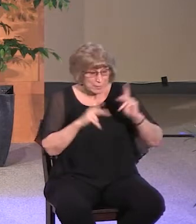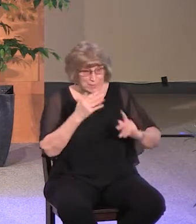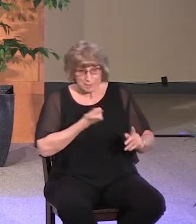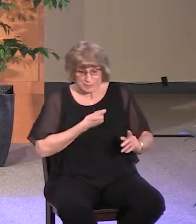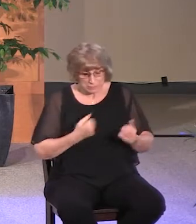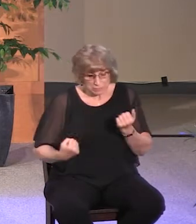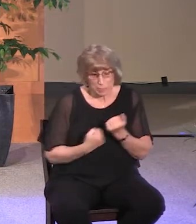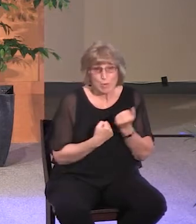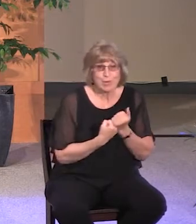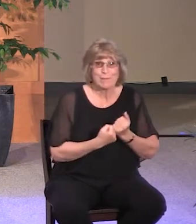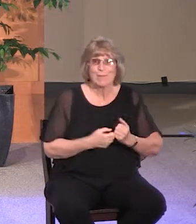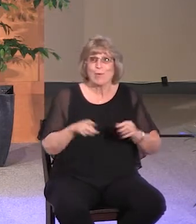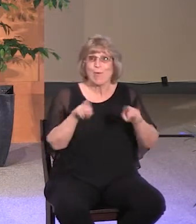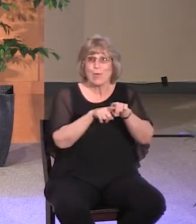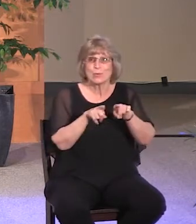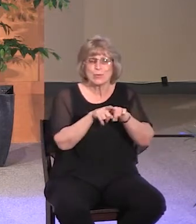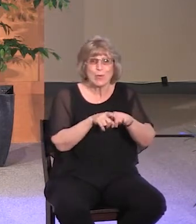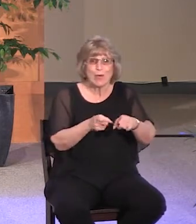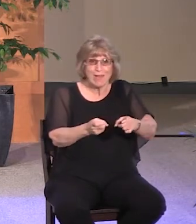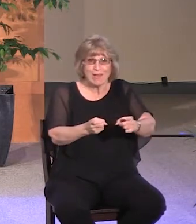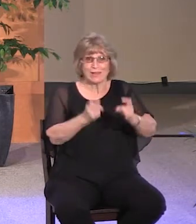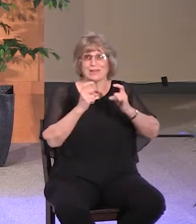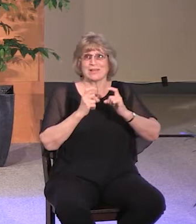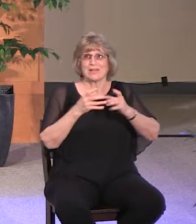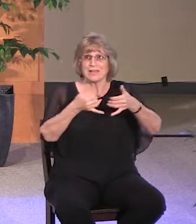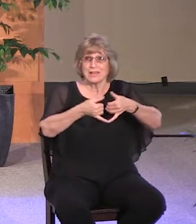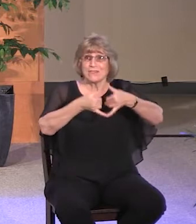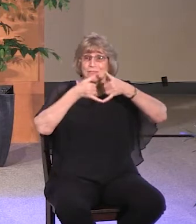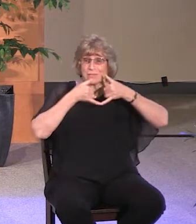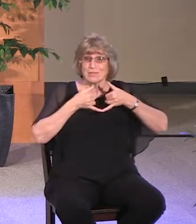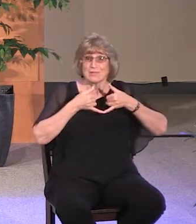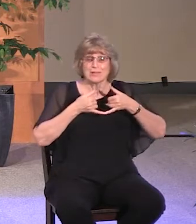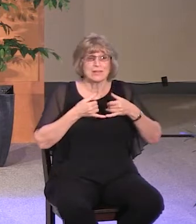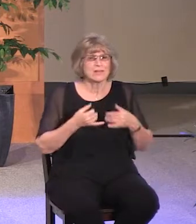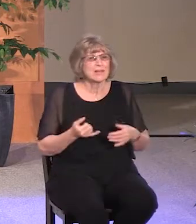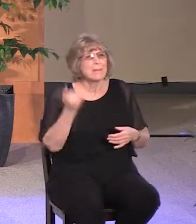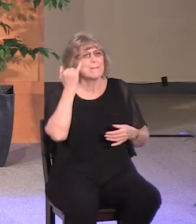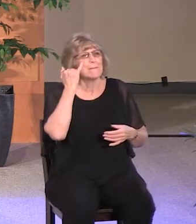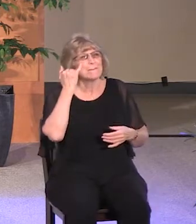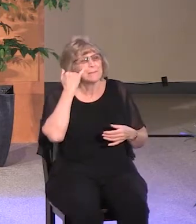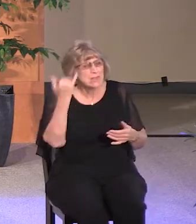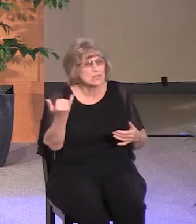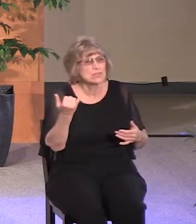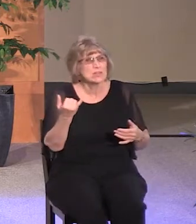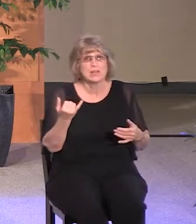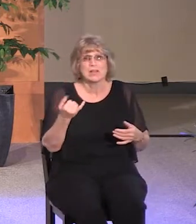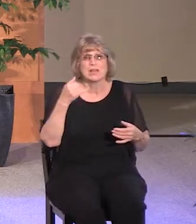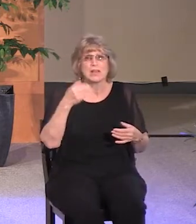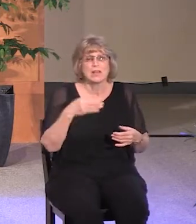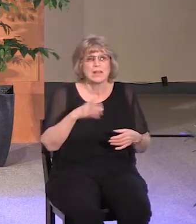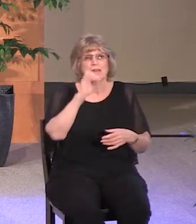me. It reminded me about how damaging it is for a divine human being to